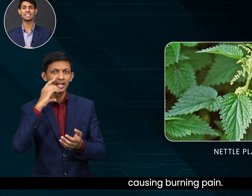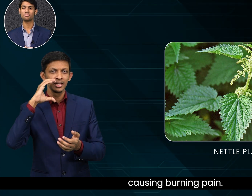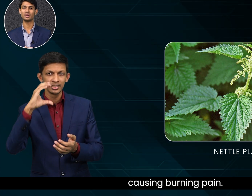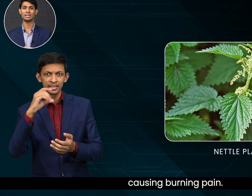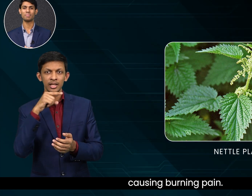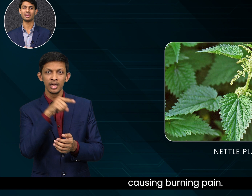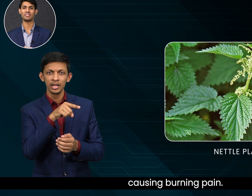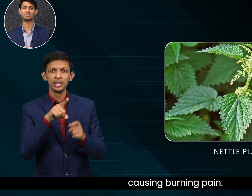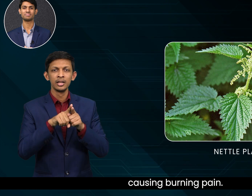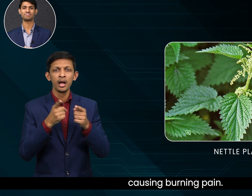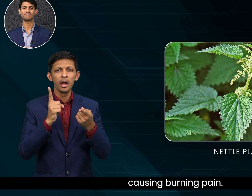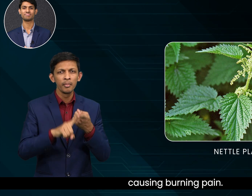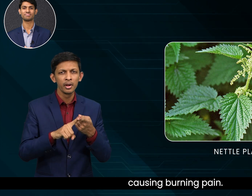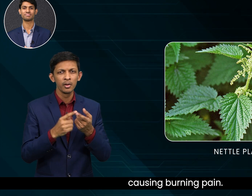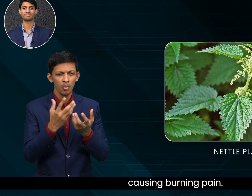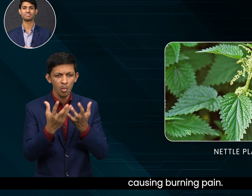causing burning pain.